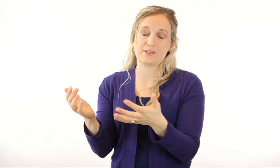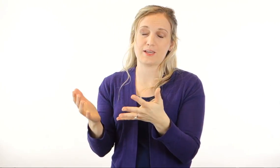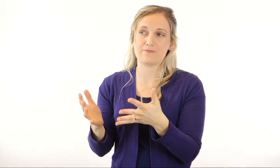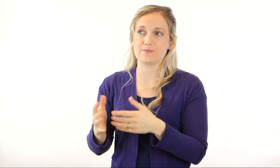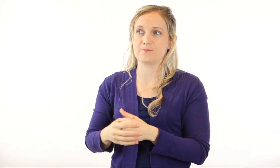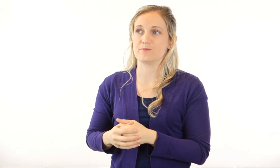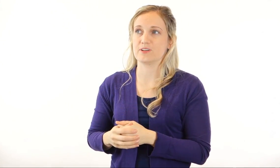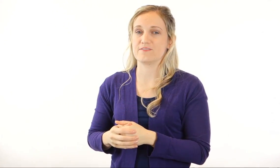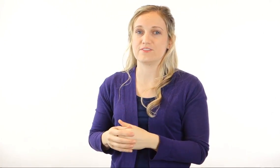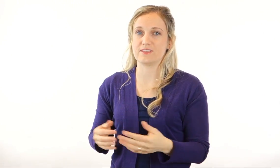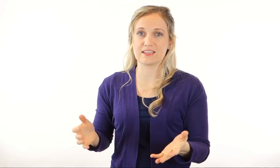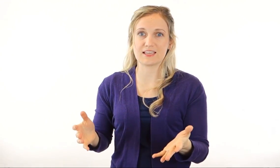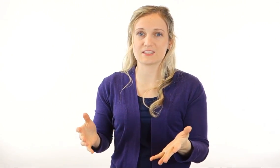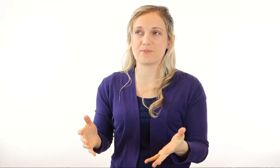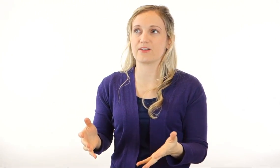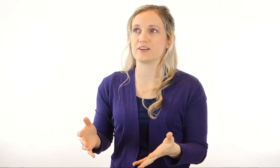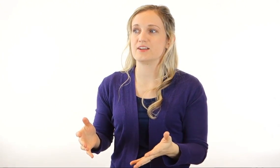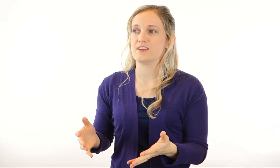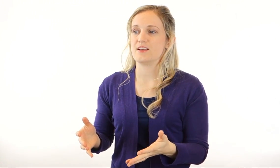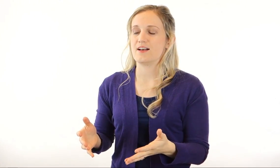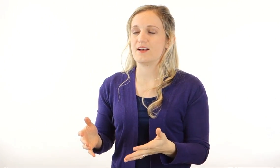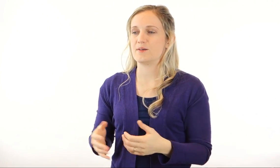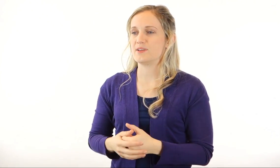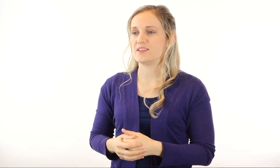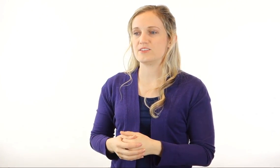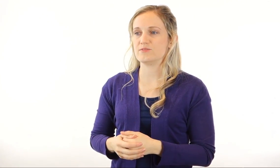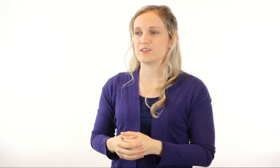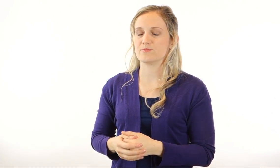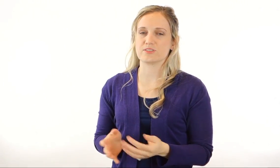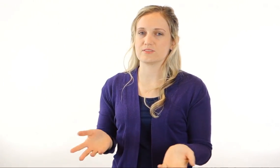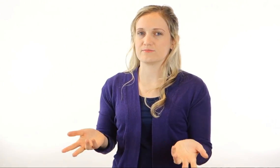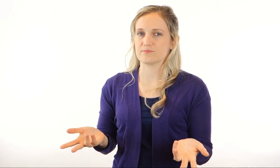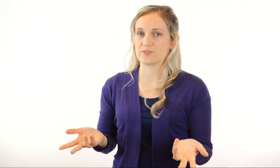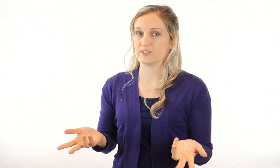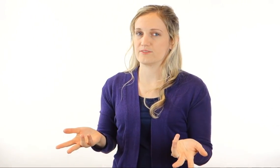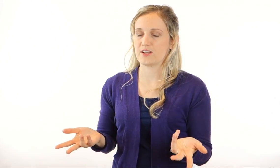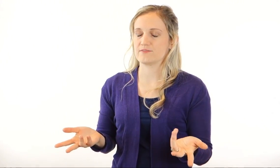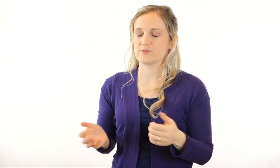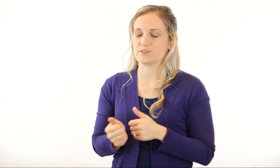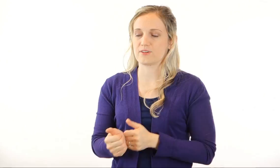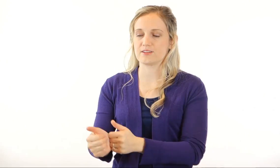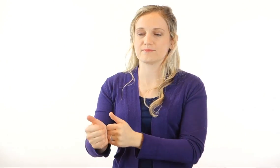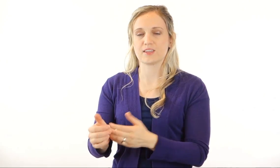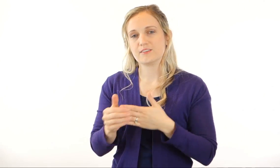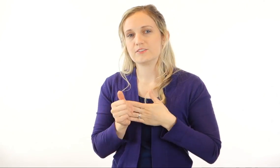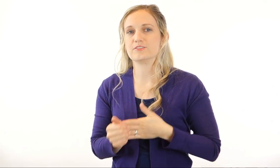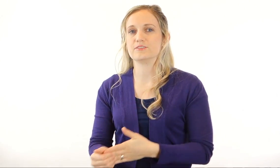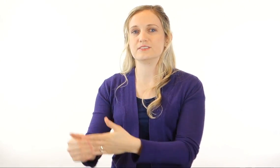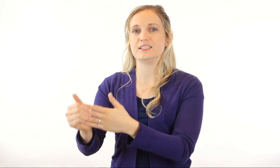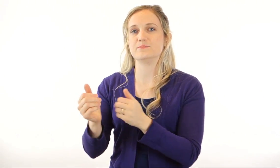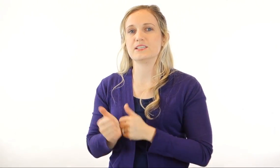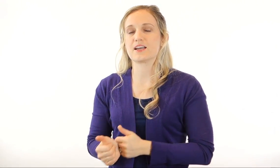that if you think that's better. And then you can, which is perfectly fine if you want to do guide. You can do lead me, guide